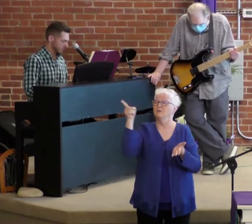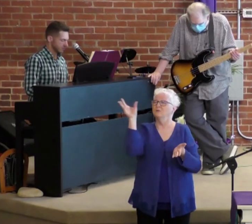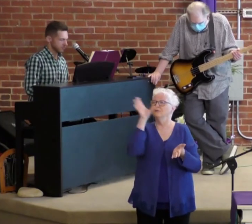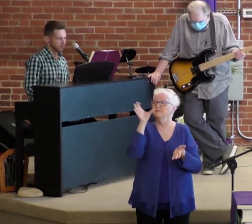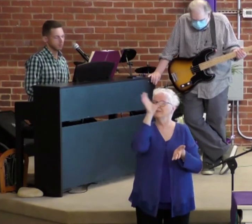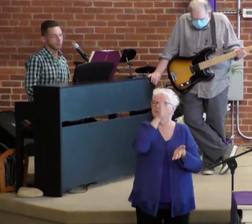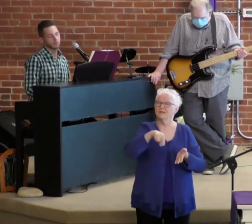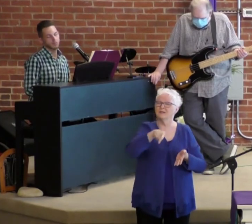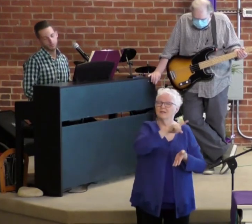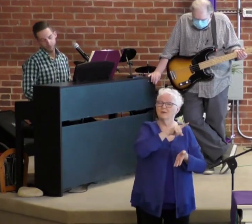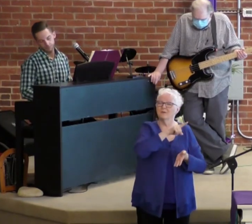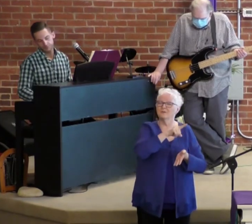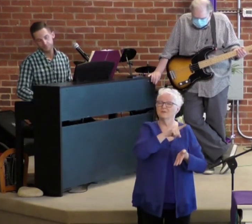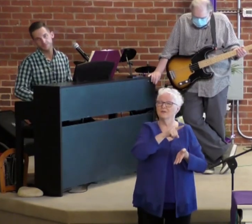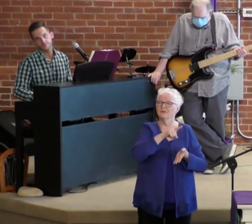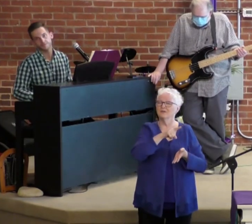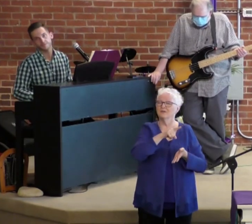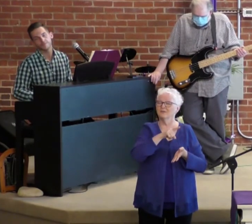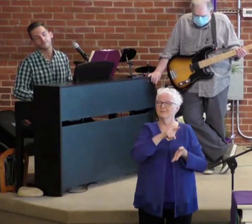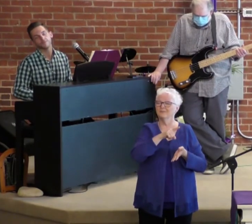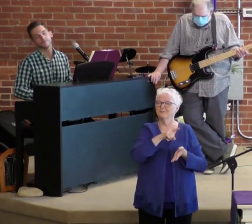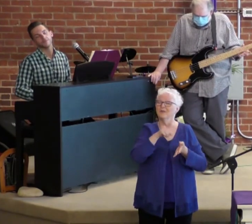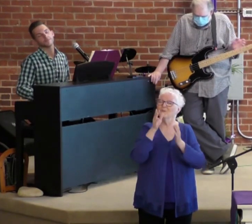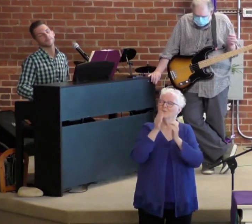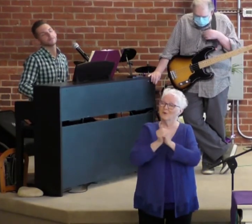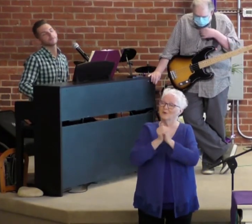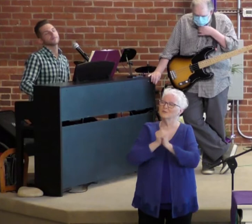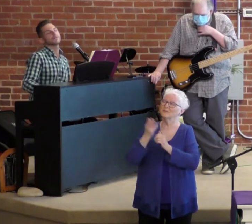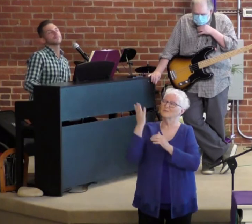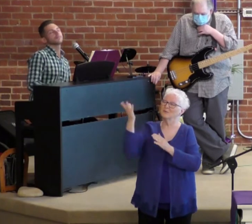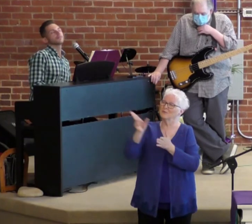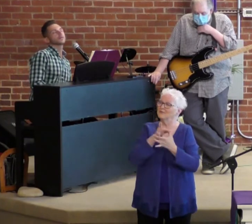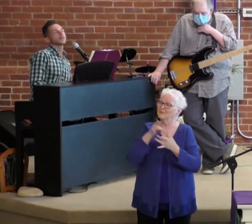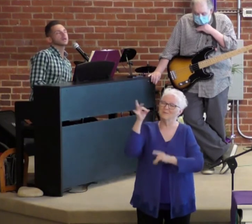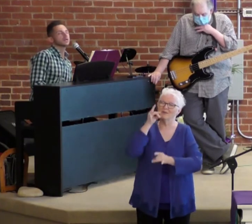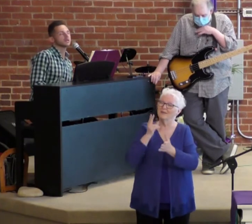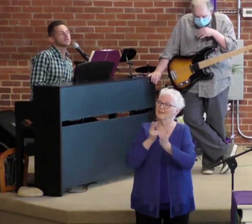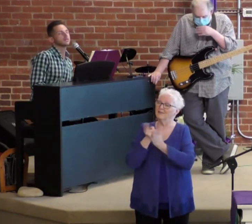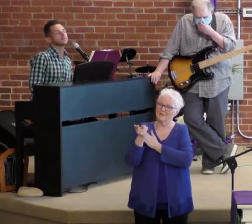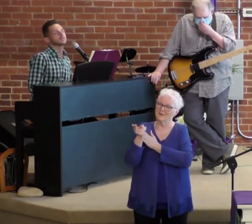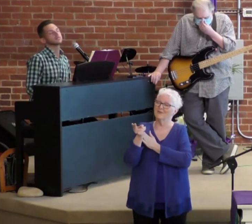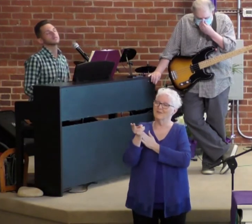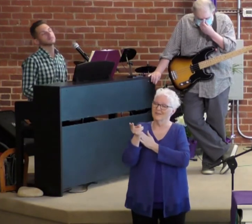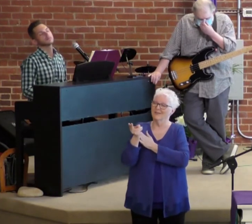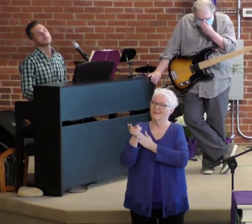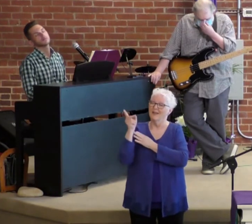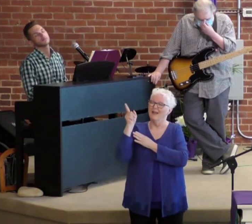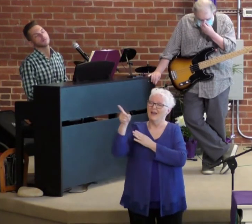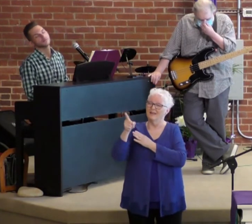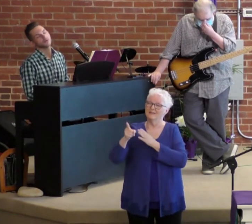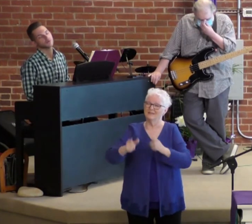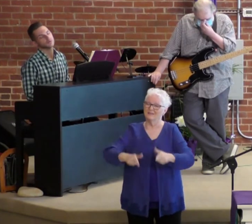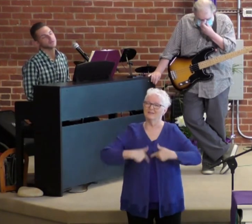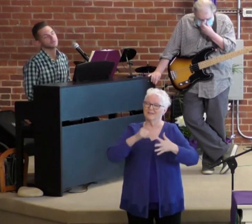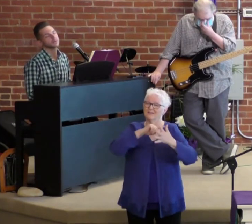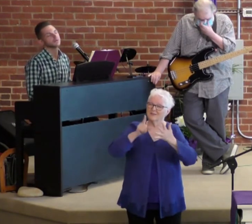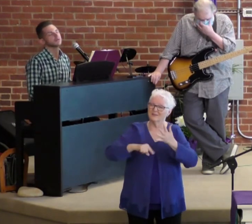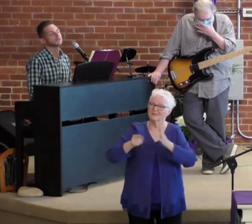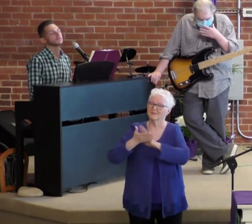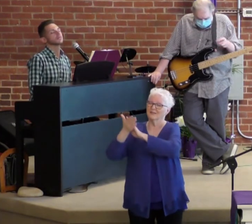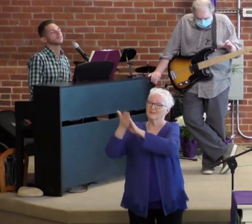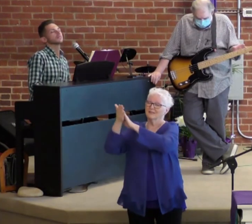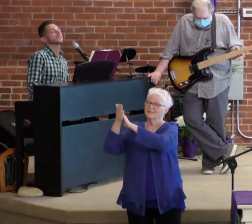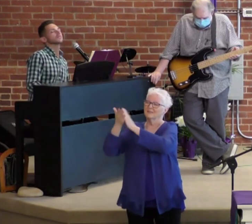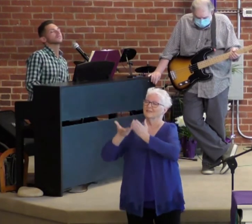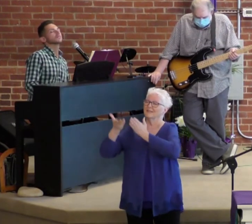worship you in spirit and in truth, and that you do inhabit praise. So we praise your holy name today and